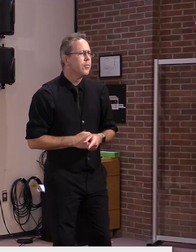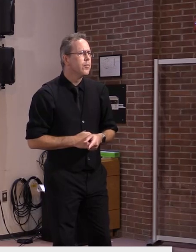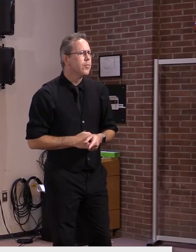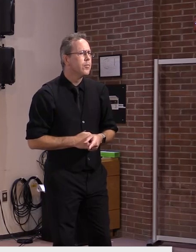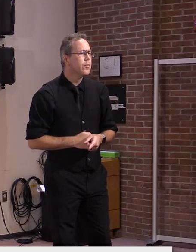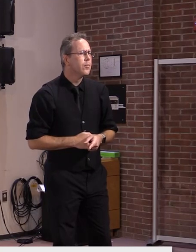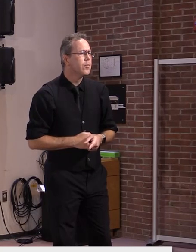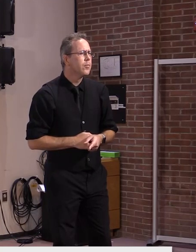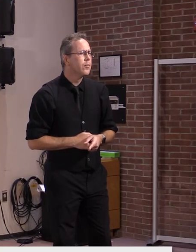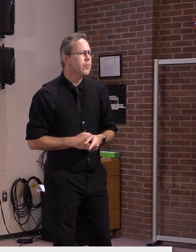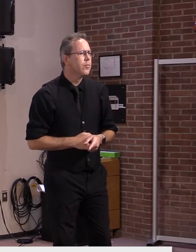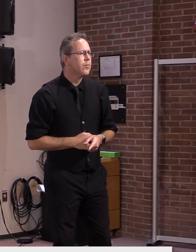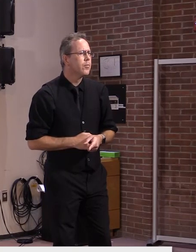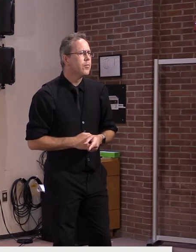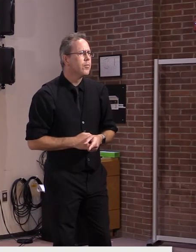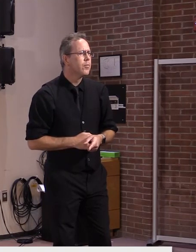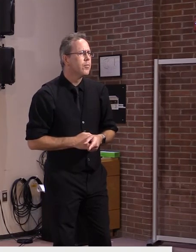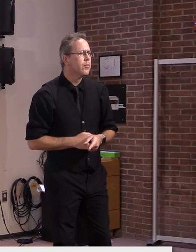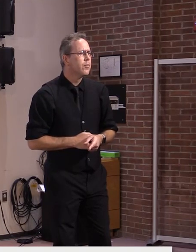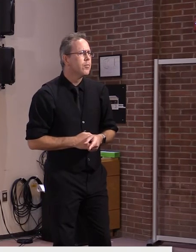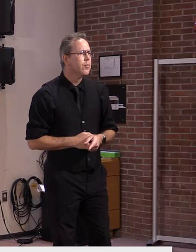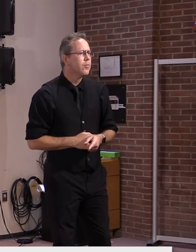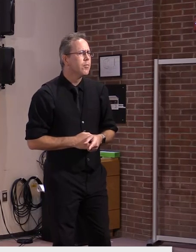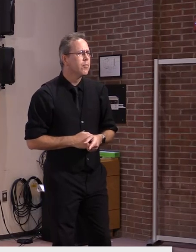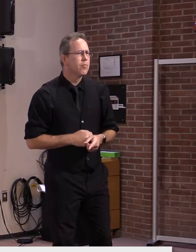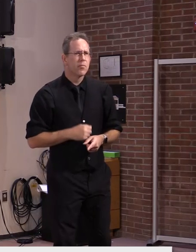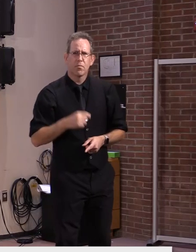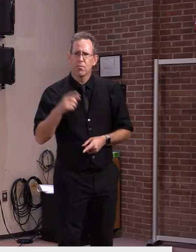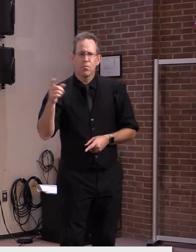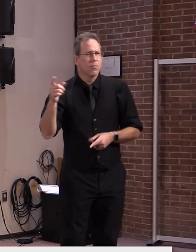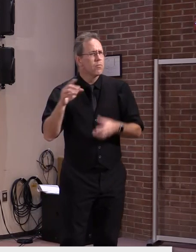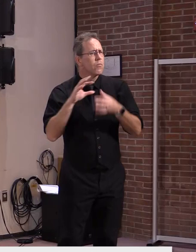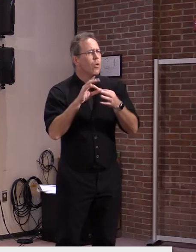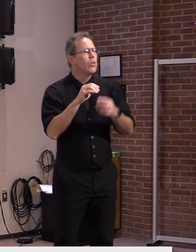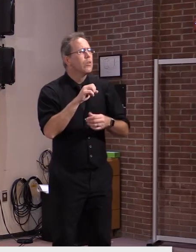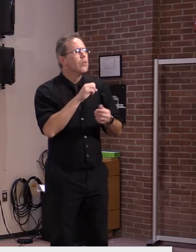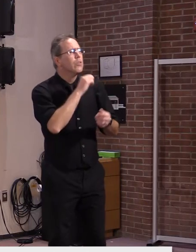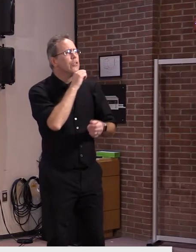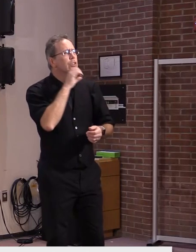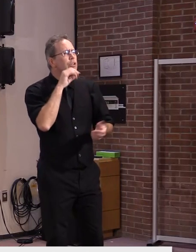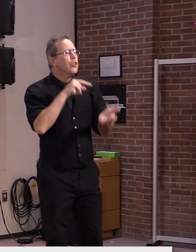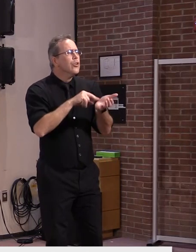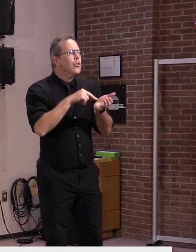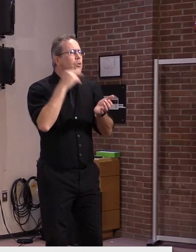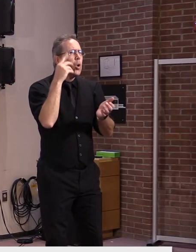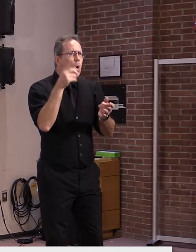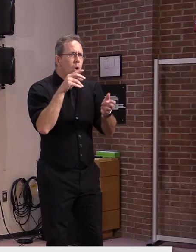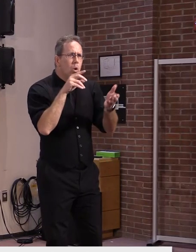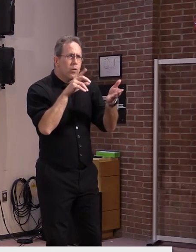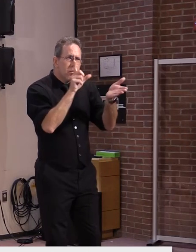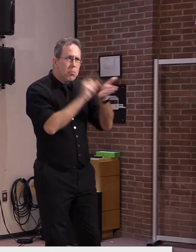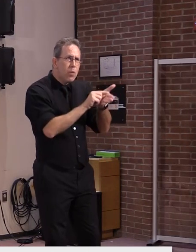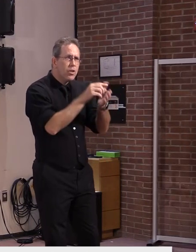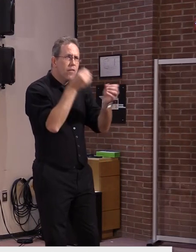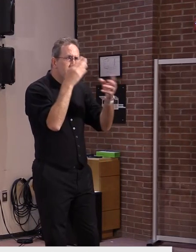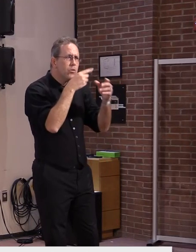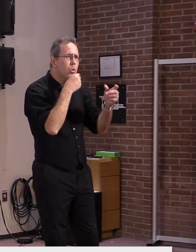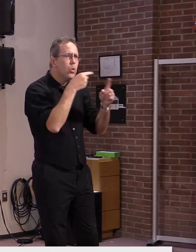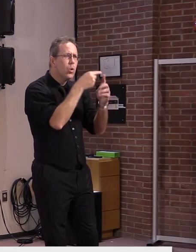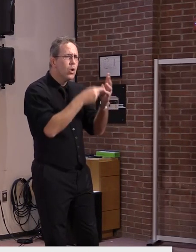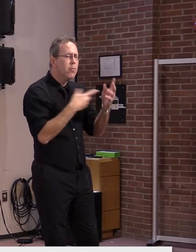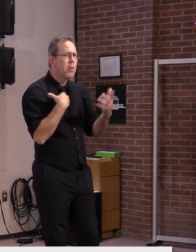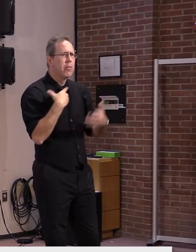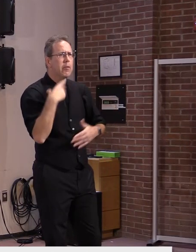this information been published? And if it was referenced at the beginning of today's press conference, I apologize because I did not get any volume for the